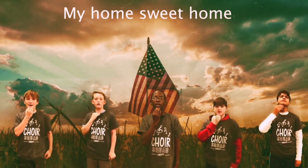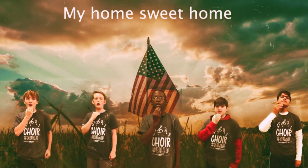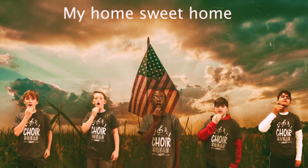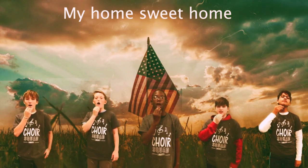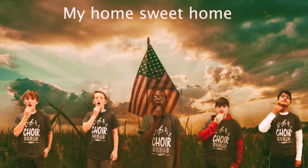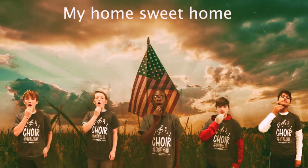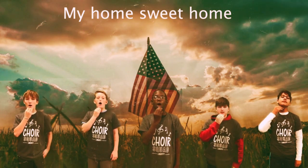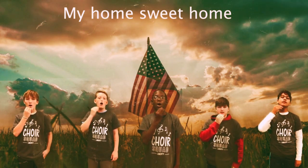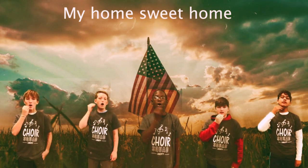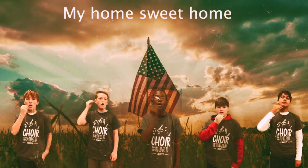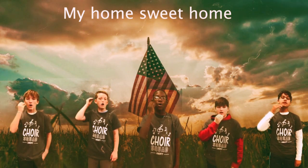sweet